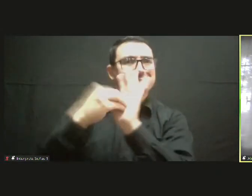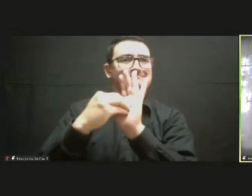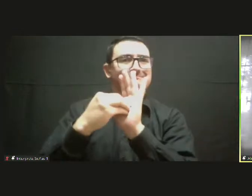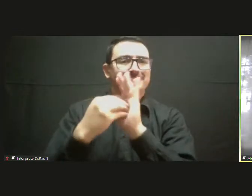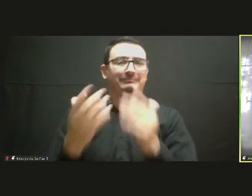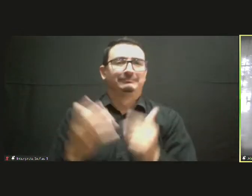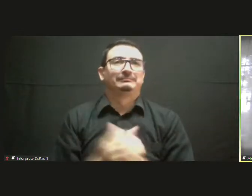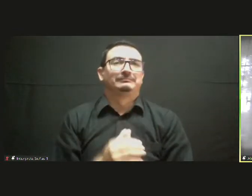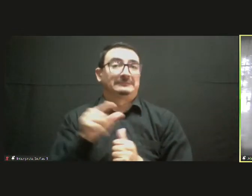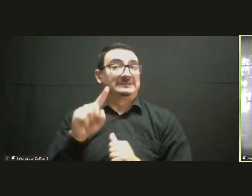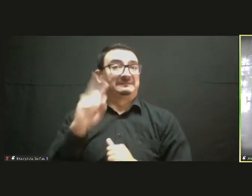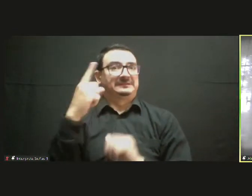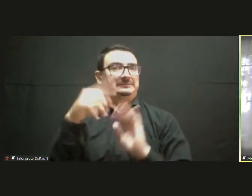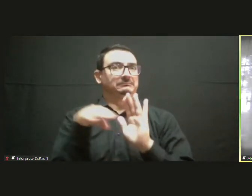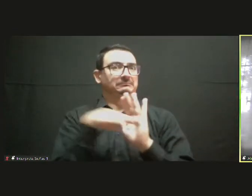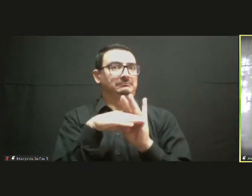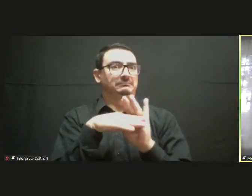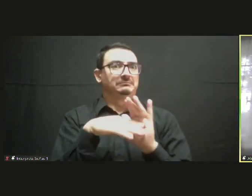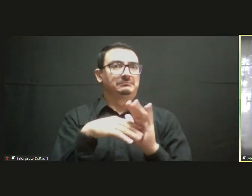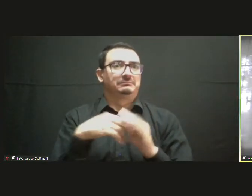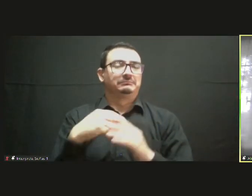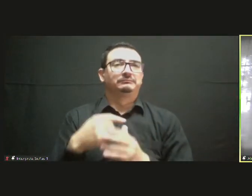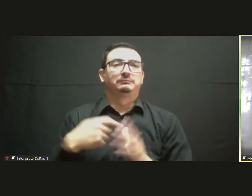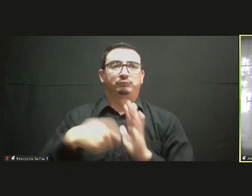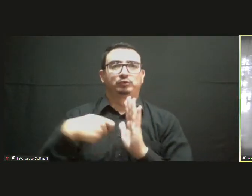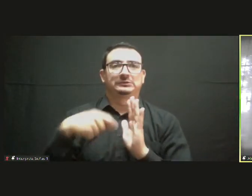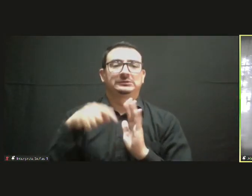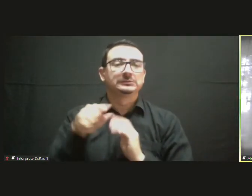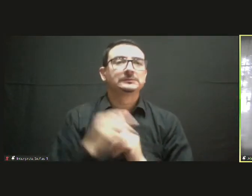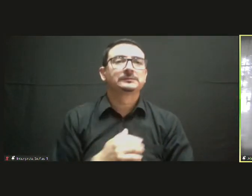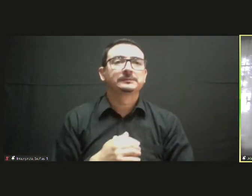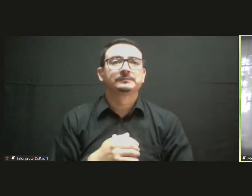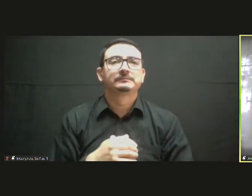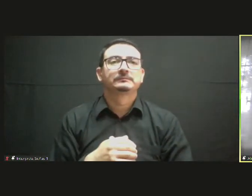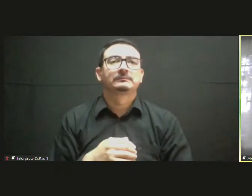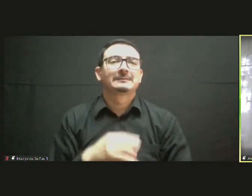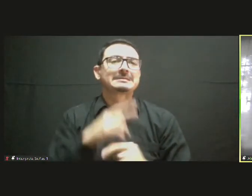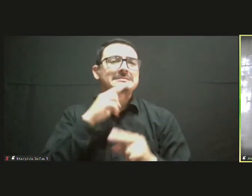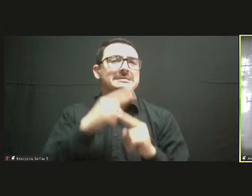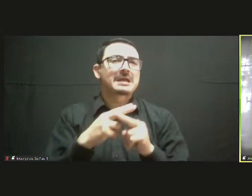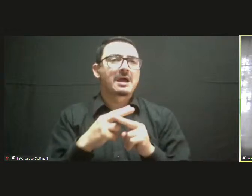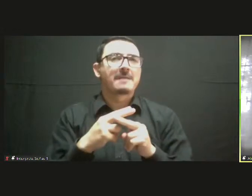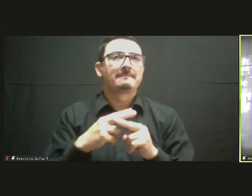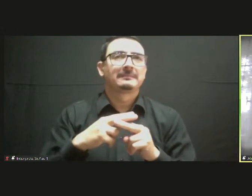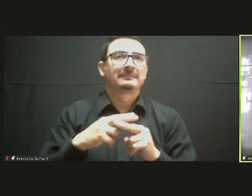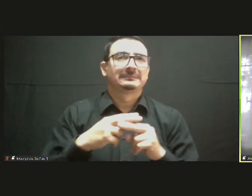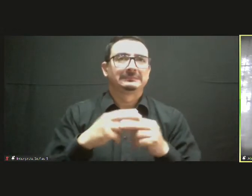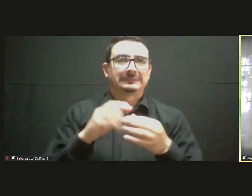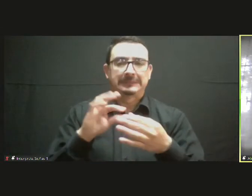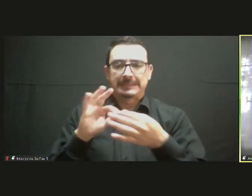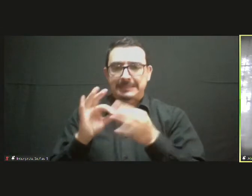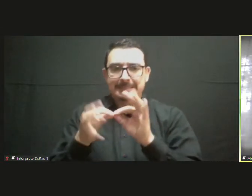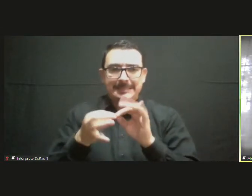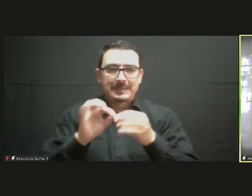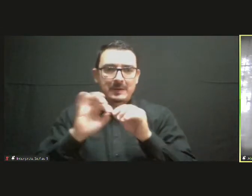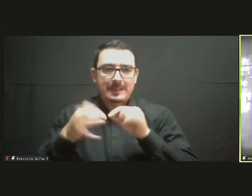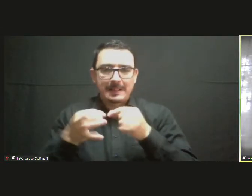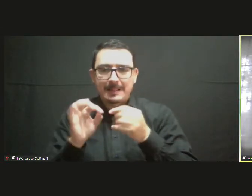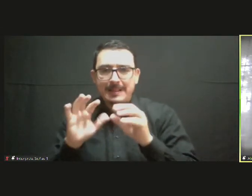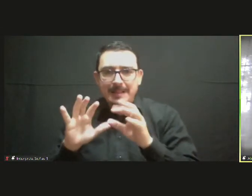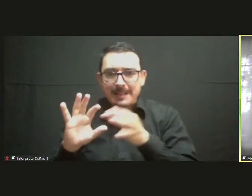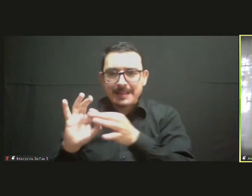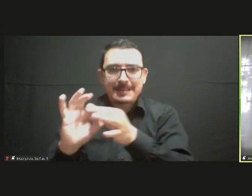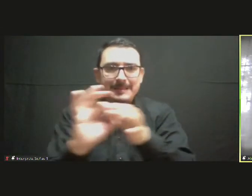the Recovery, Tejiendo la Recuperación for Indigenous Women in Tourism. It was selected as one of the